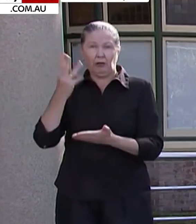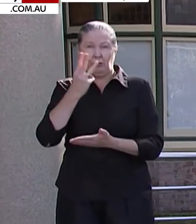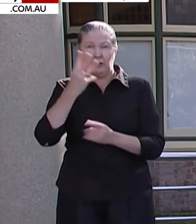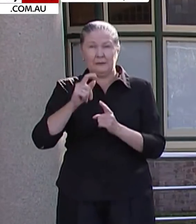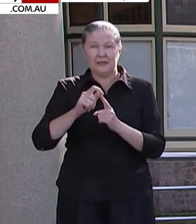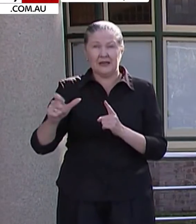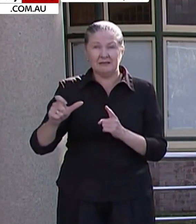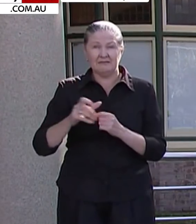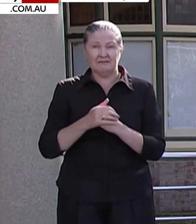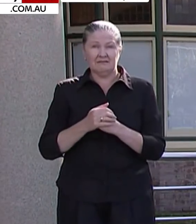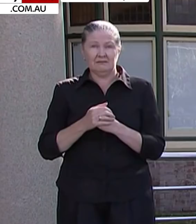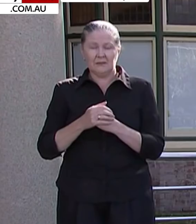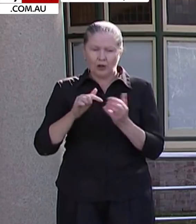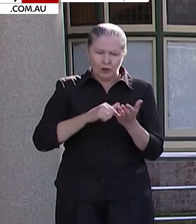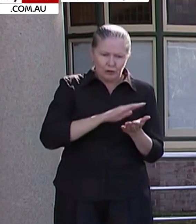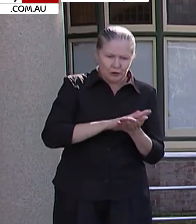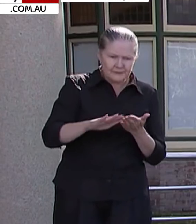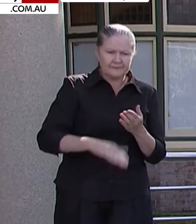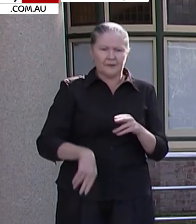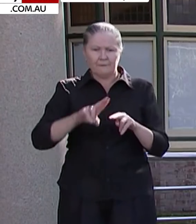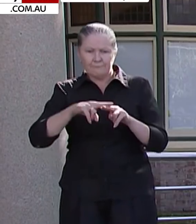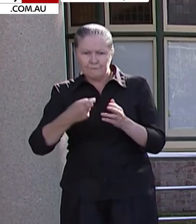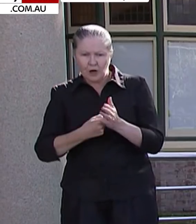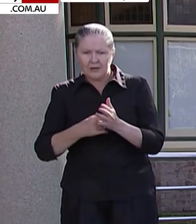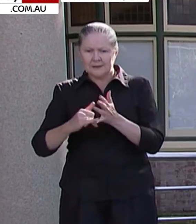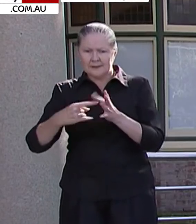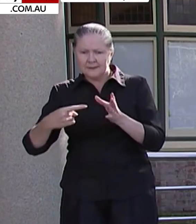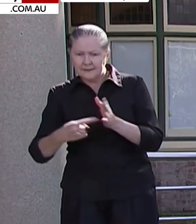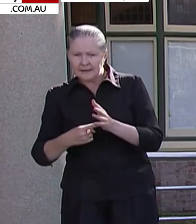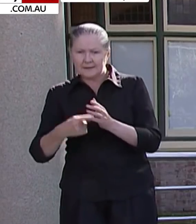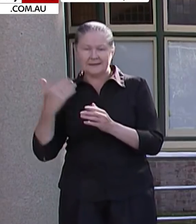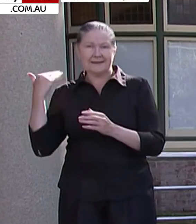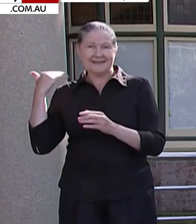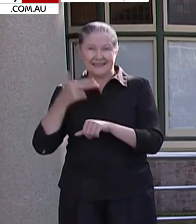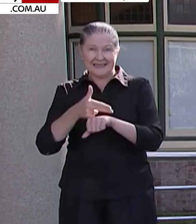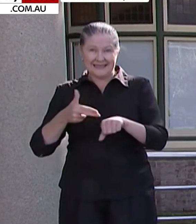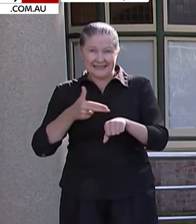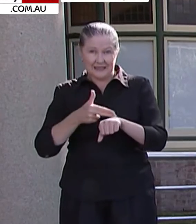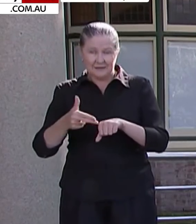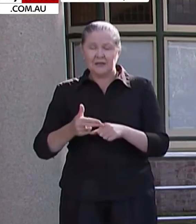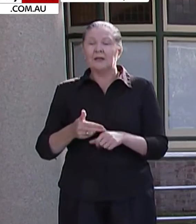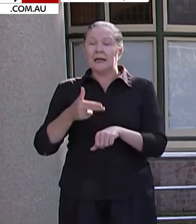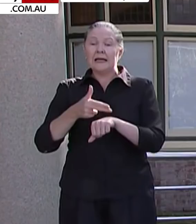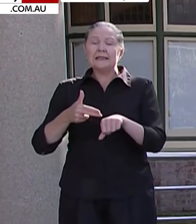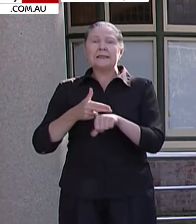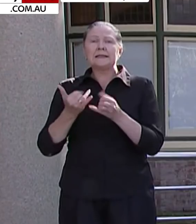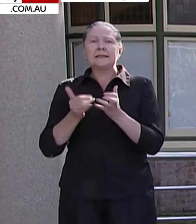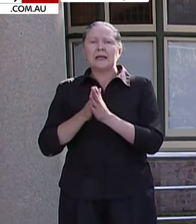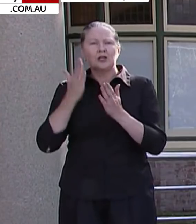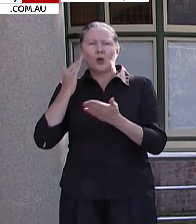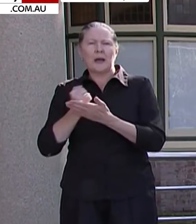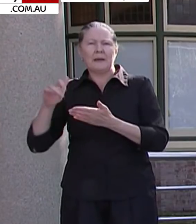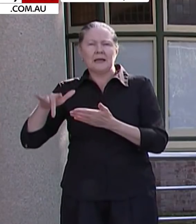the Thursday, Friday and Saturday of Easter, with Easter Sunday data still to come,